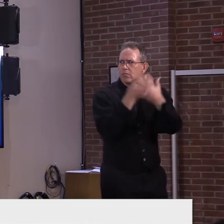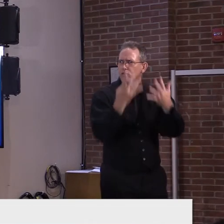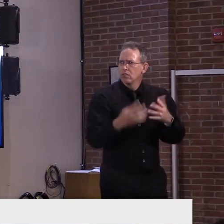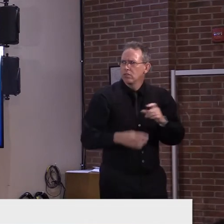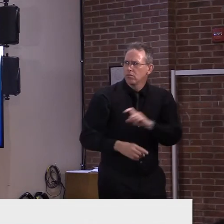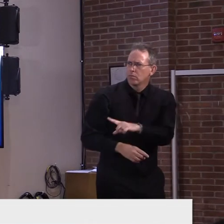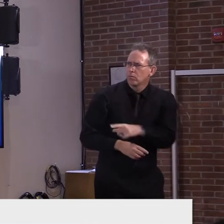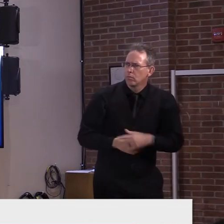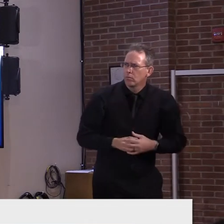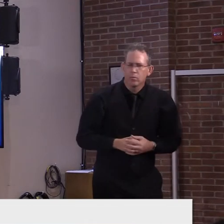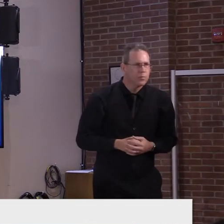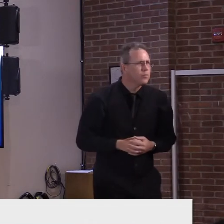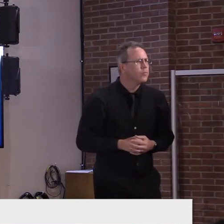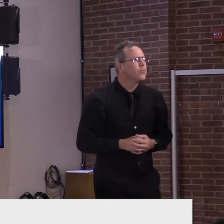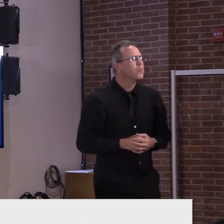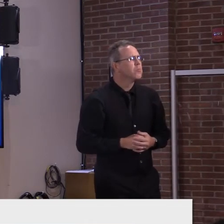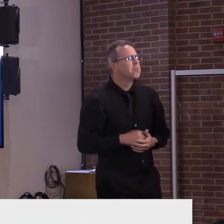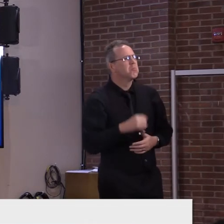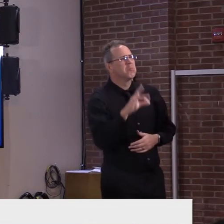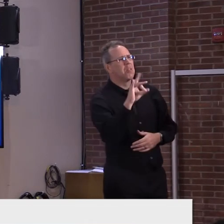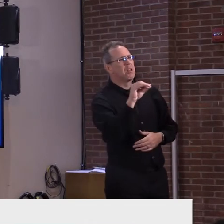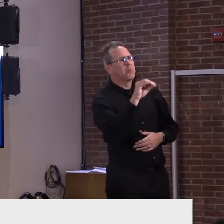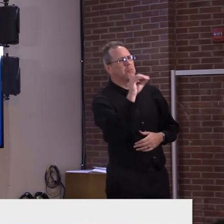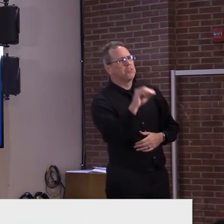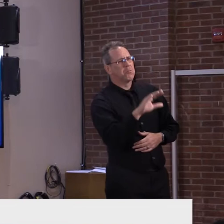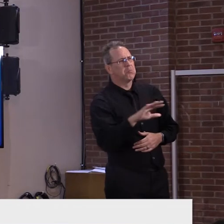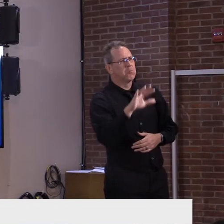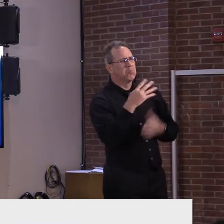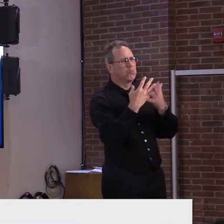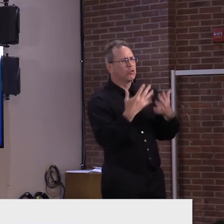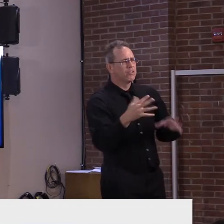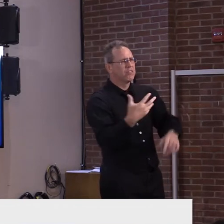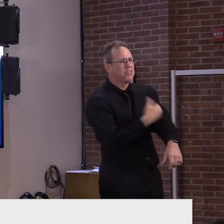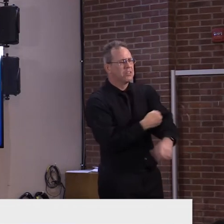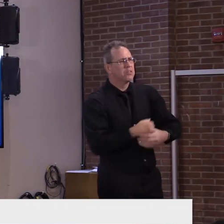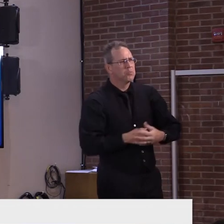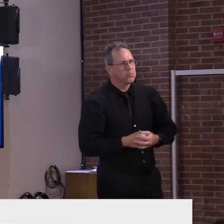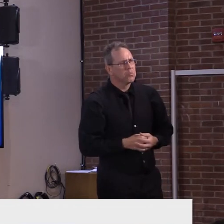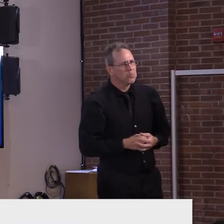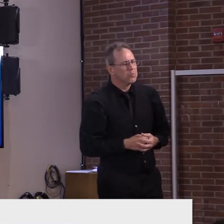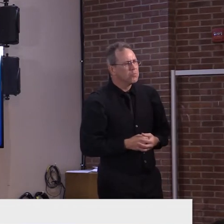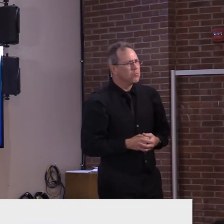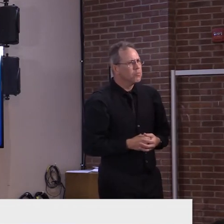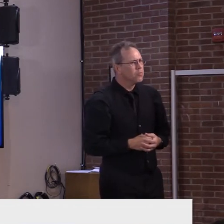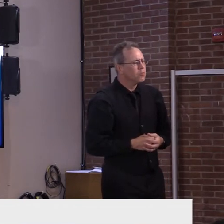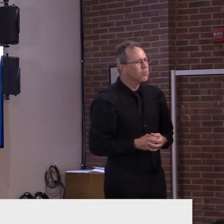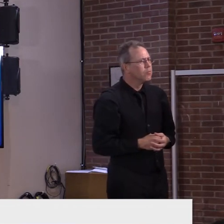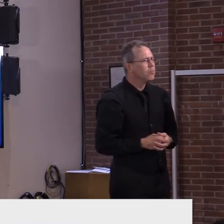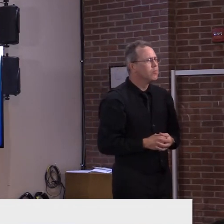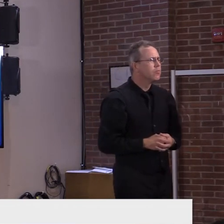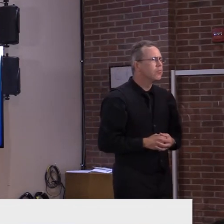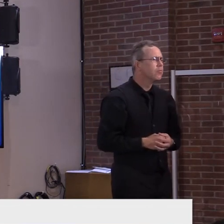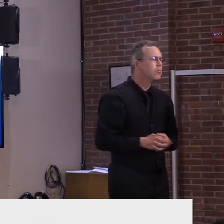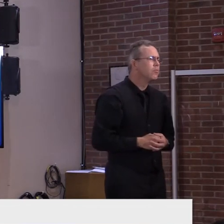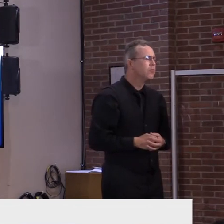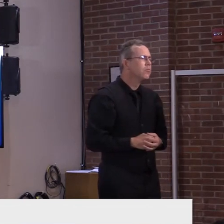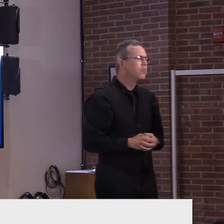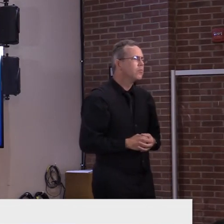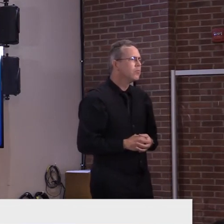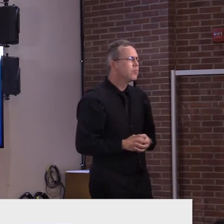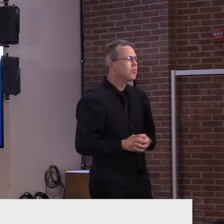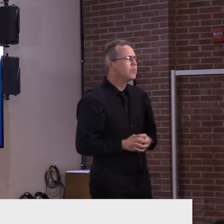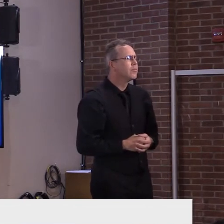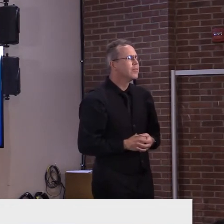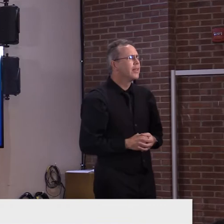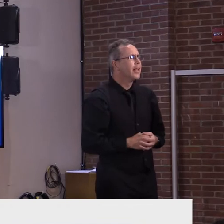Lisa, around 80% of the total incarcerated population is vaccinated. I'll get you the